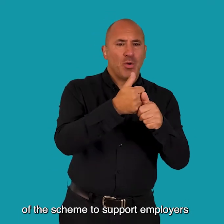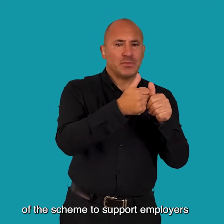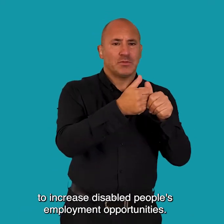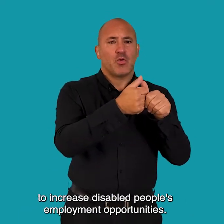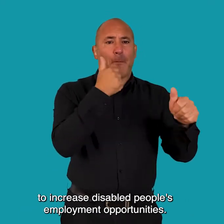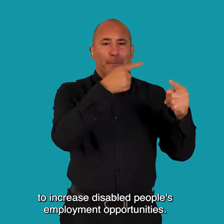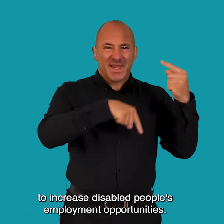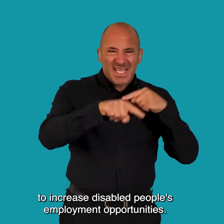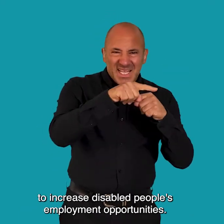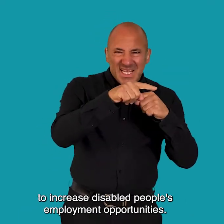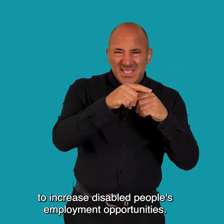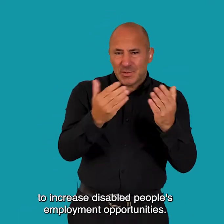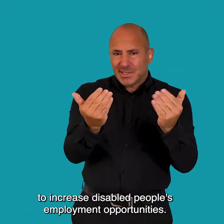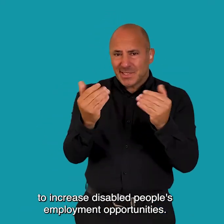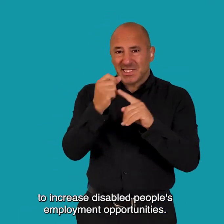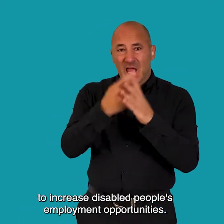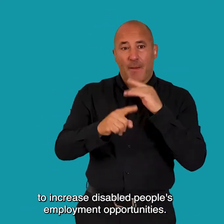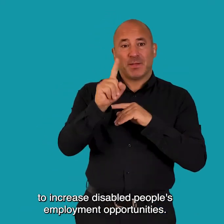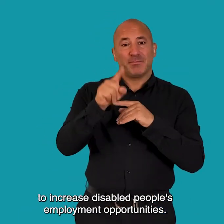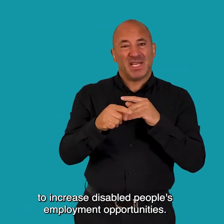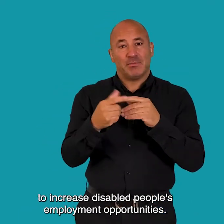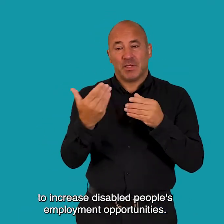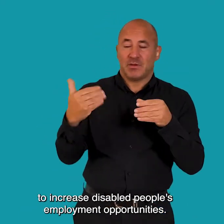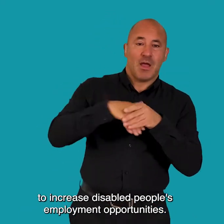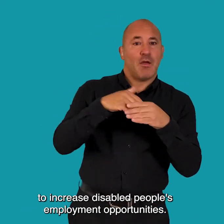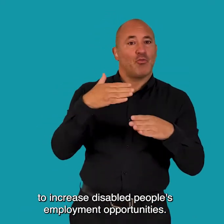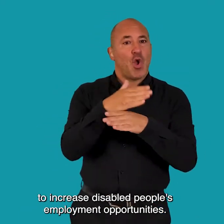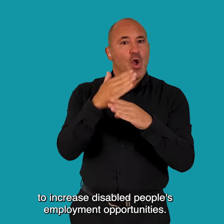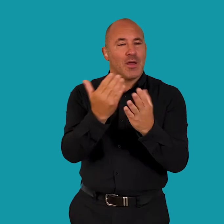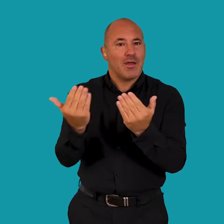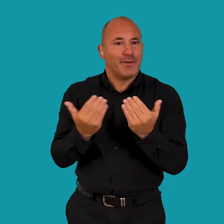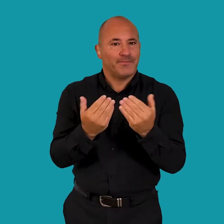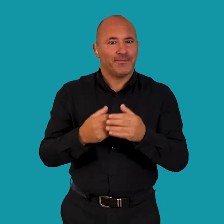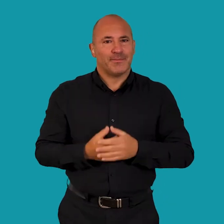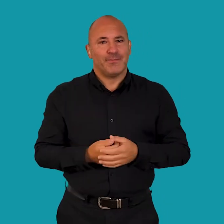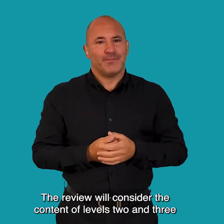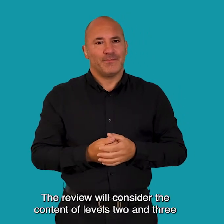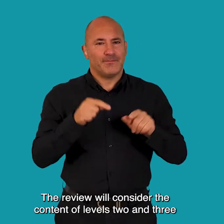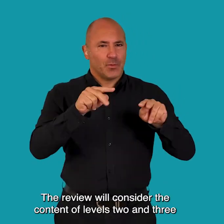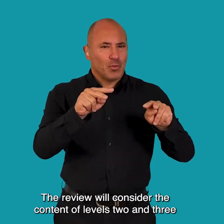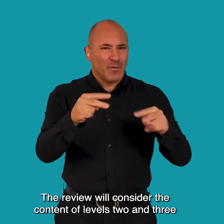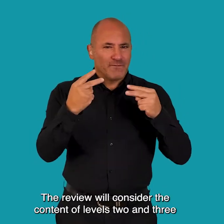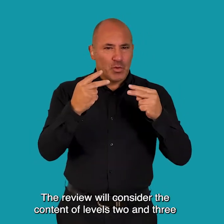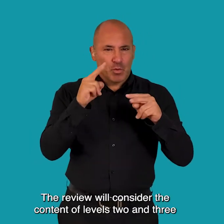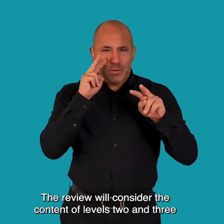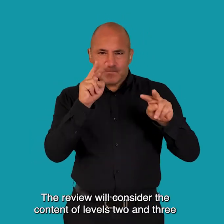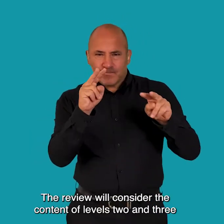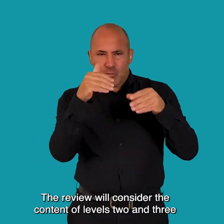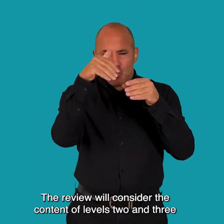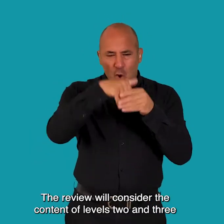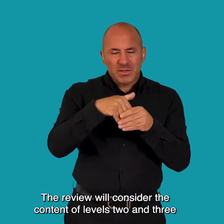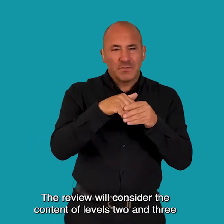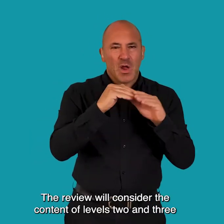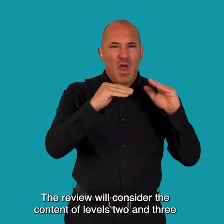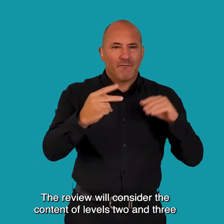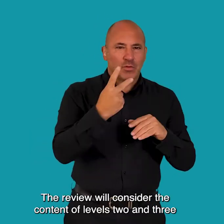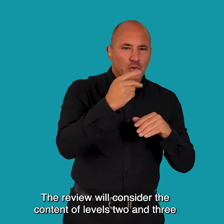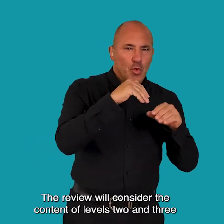to increase disabled people's employment opportunities. The review will consider the content of levels 2 and 3